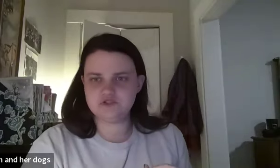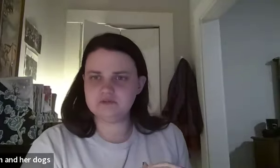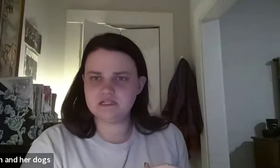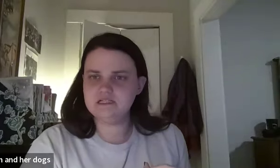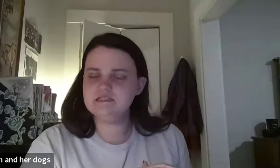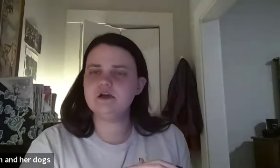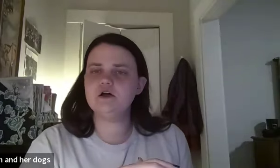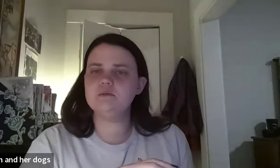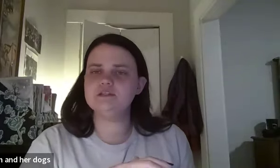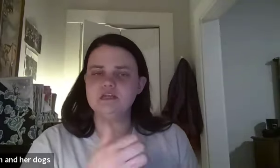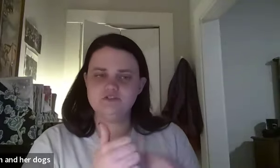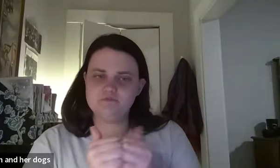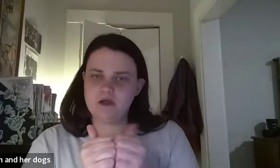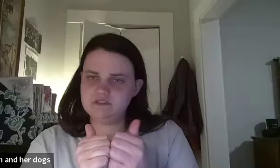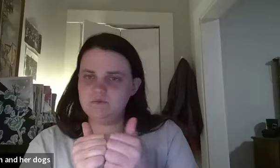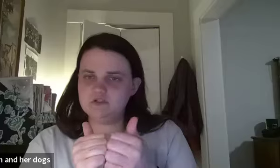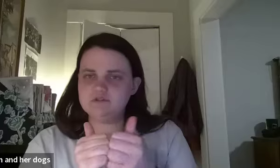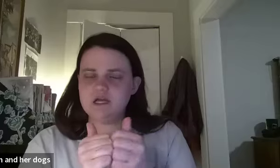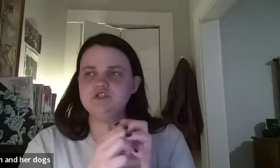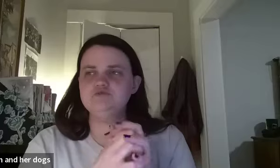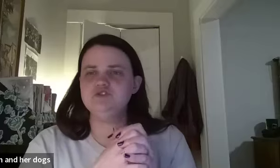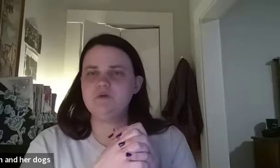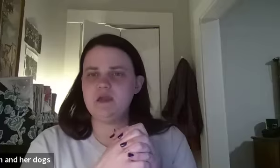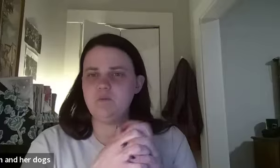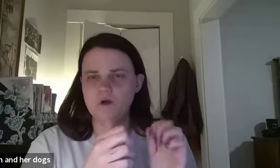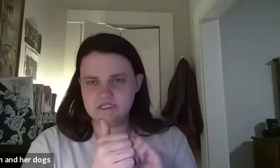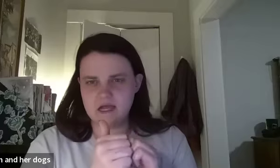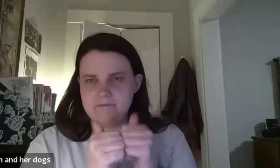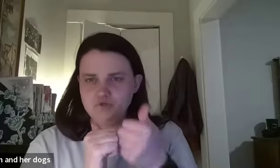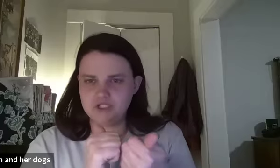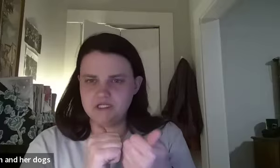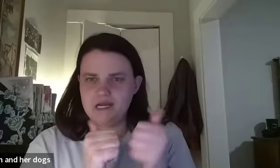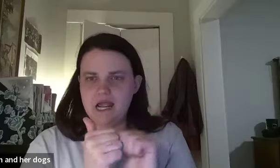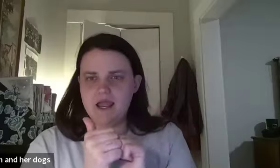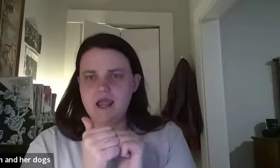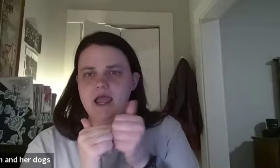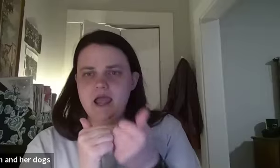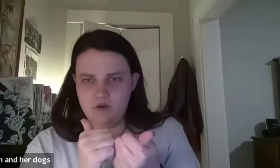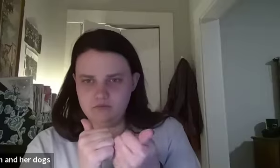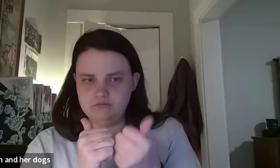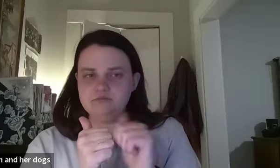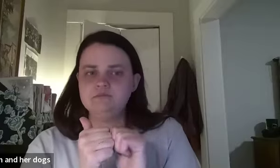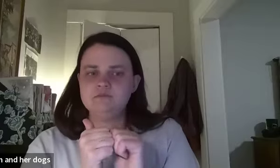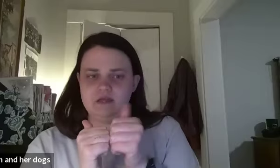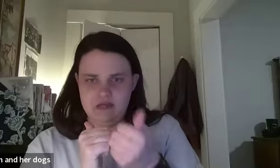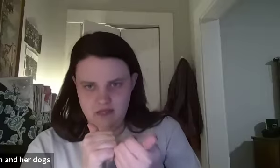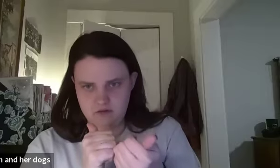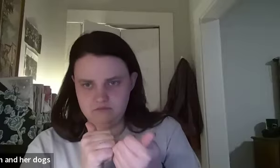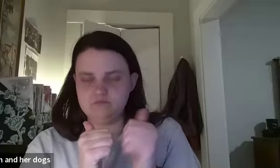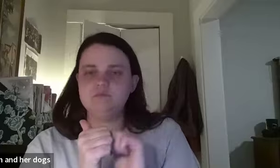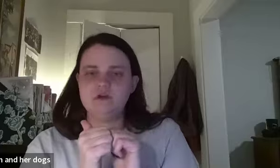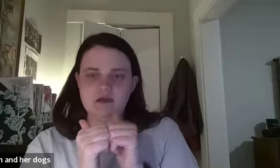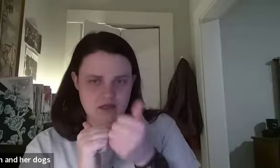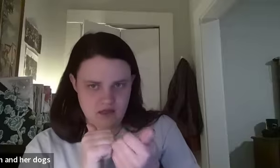actual sentence, instead of just bouncing it multiple times, you do a one-time motion. How? How? Okay?